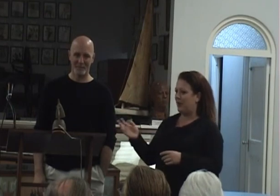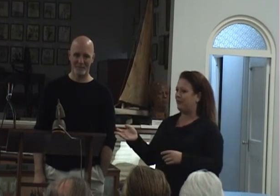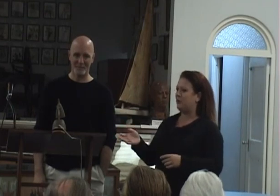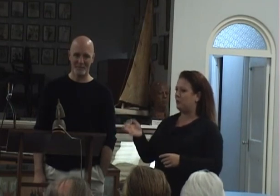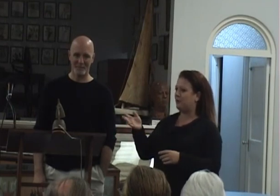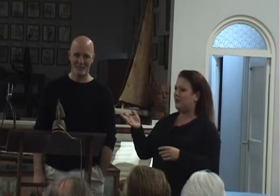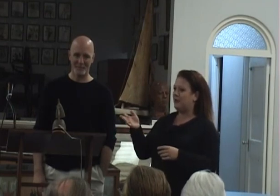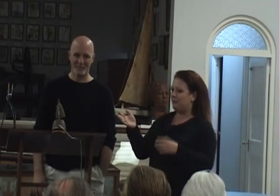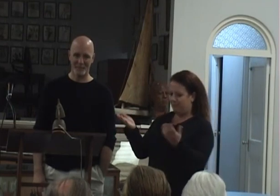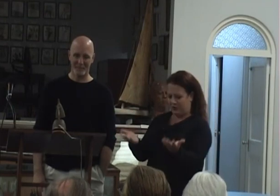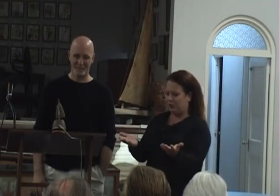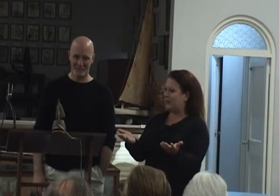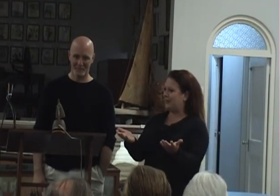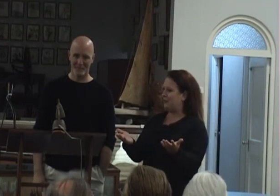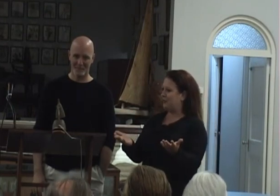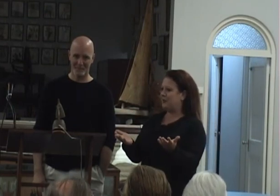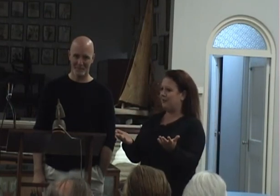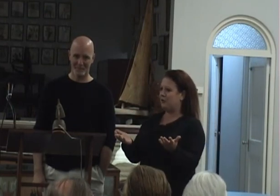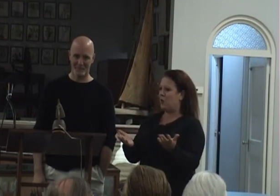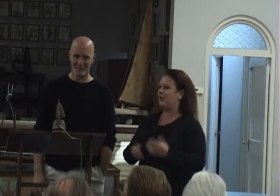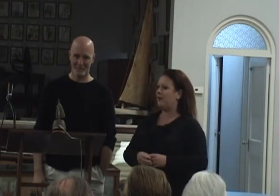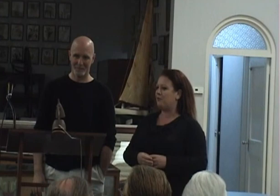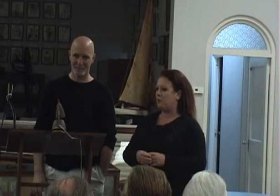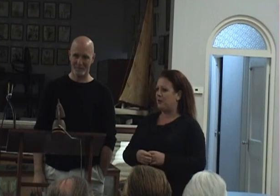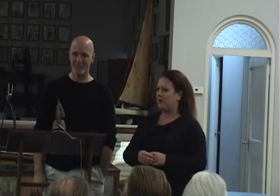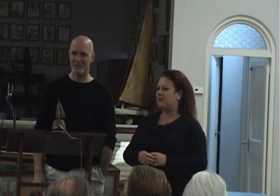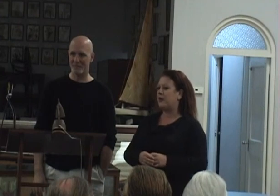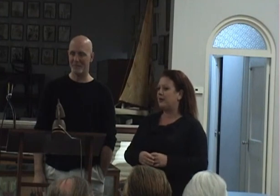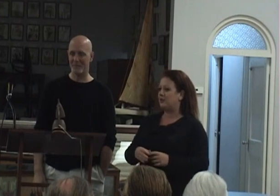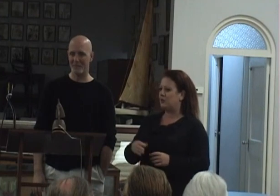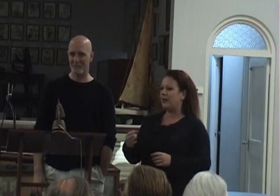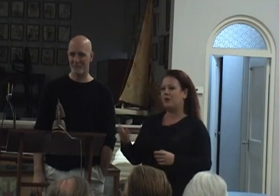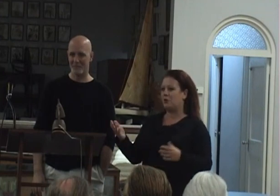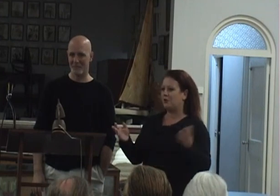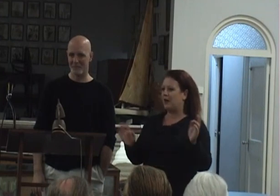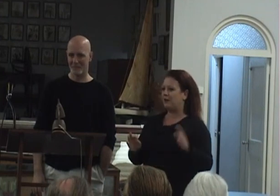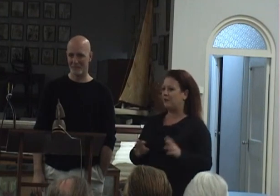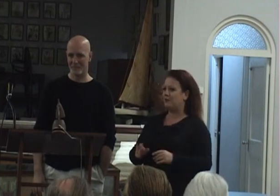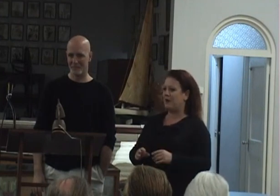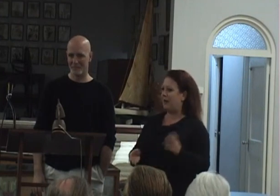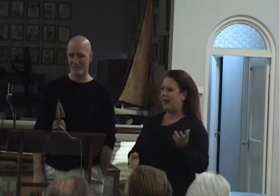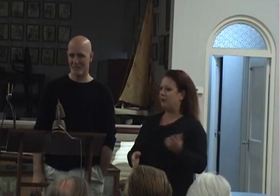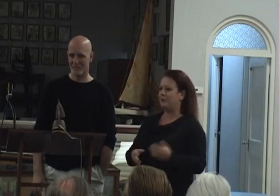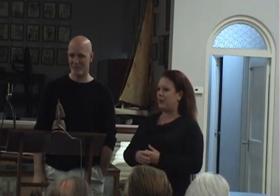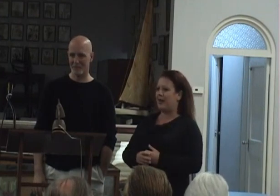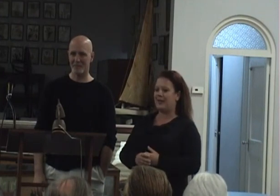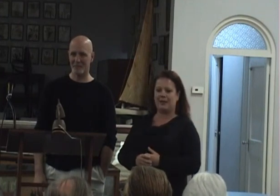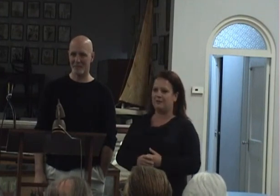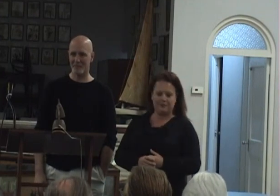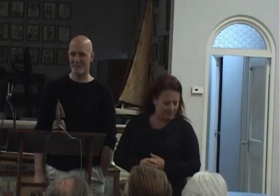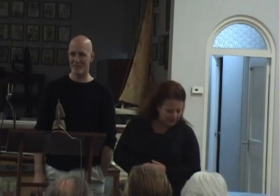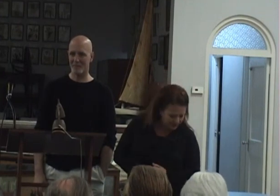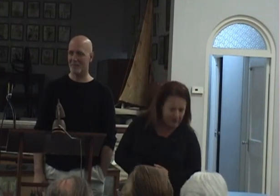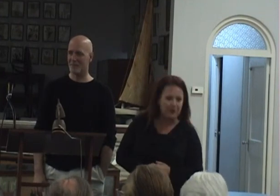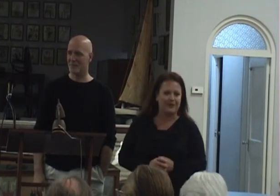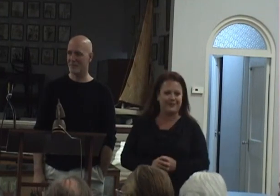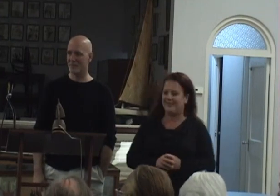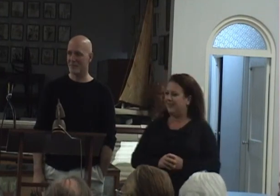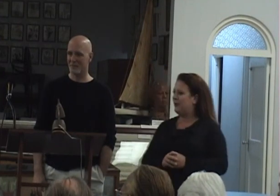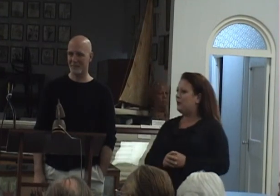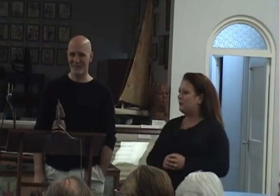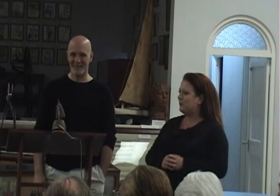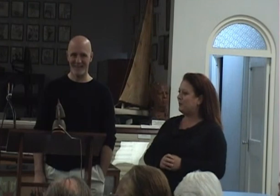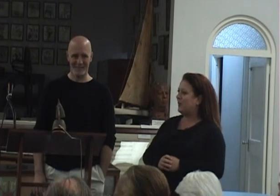who was bilingual look at the two and query it for me. My Spanish is good, I can order tacos and find bathrooms, but I can't. That's about